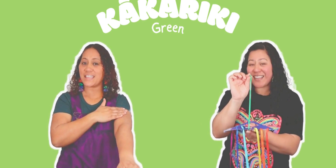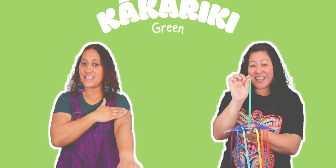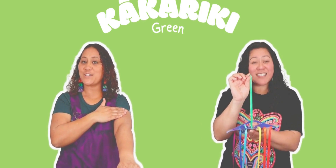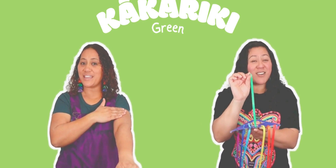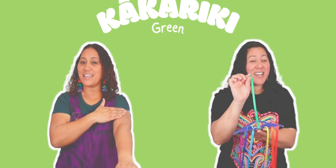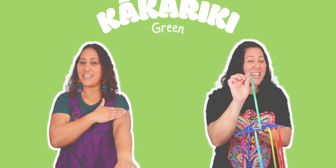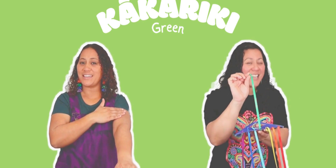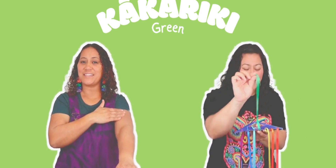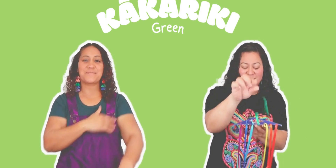is green.